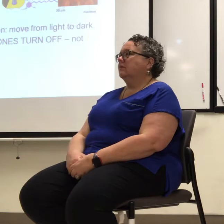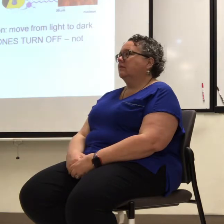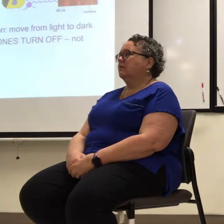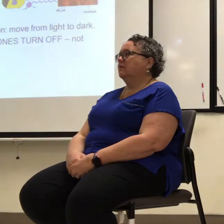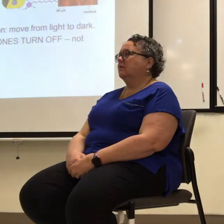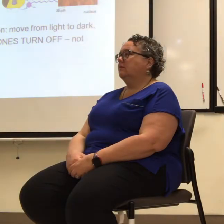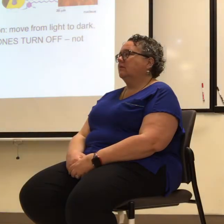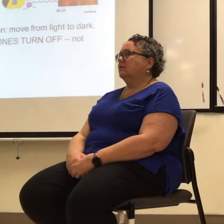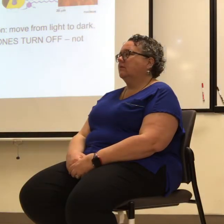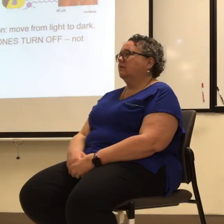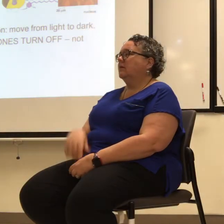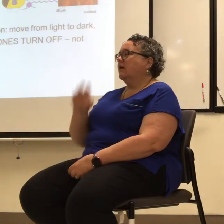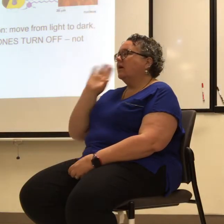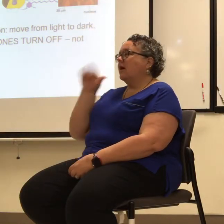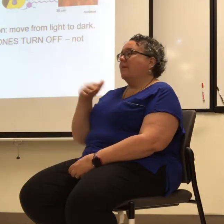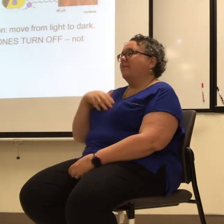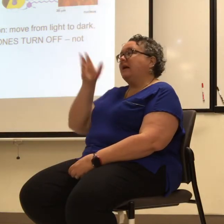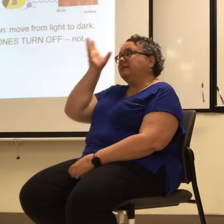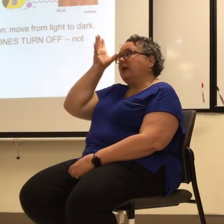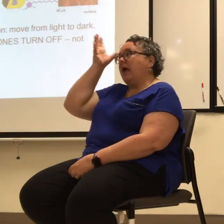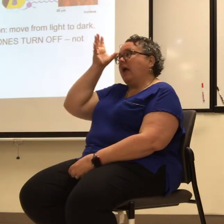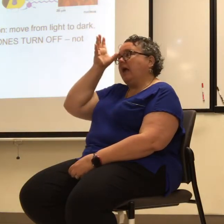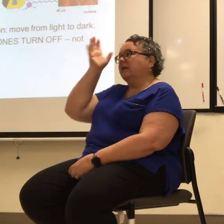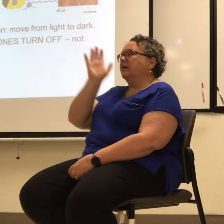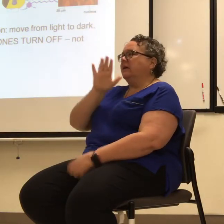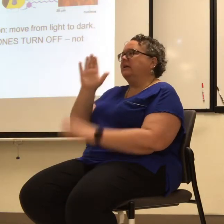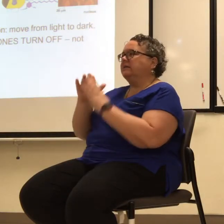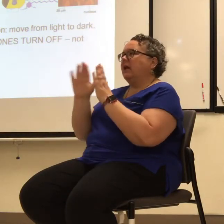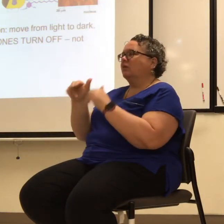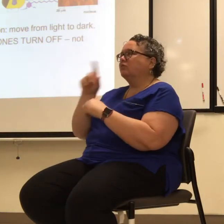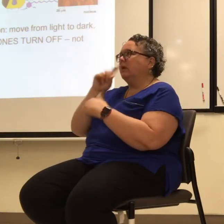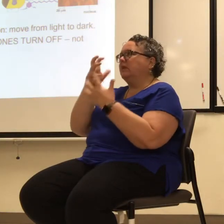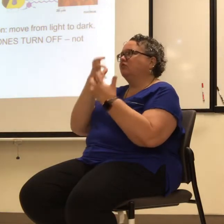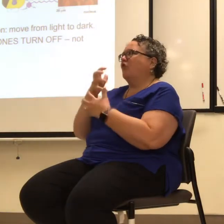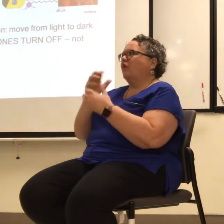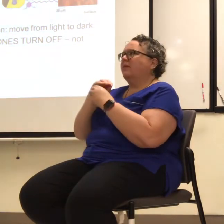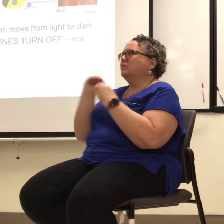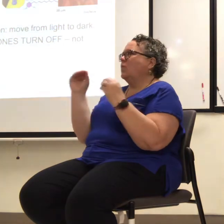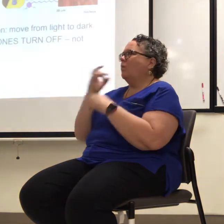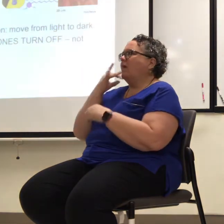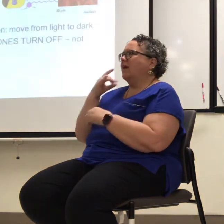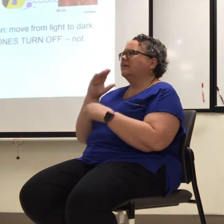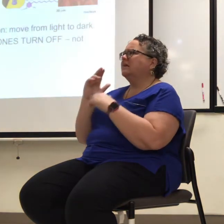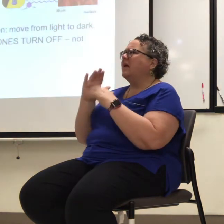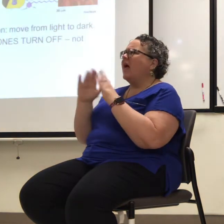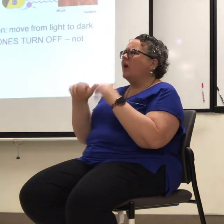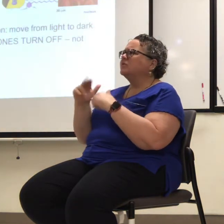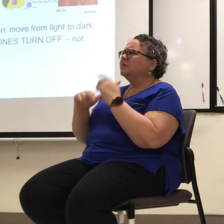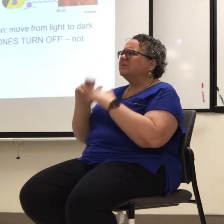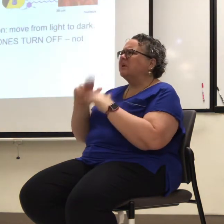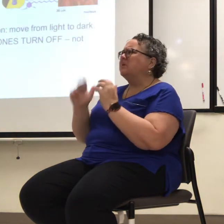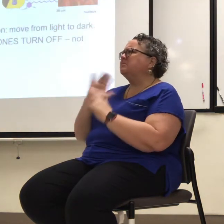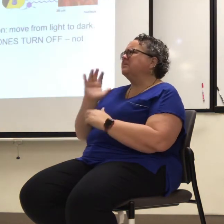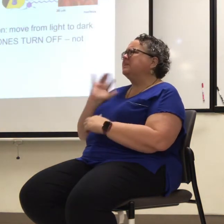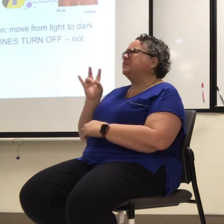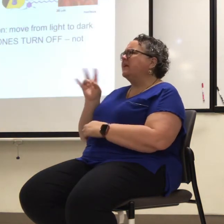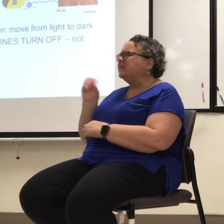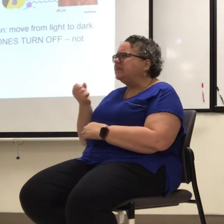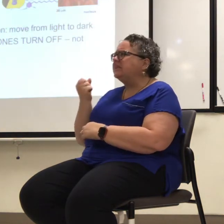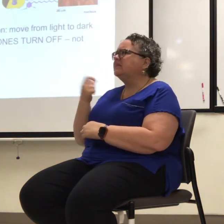You know, my dad's house is really dark. There's just no light. The house was built in the 70s. It's behind a brick